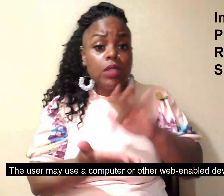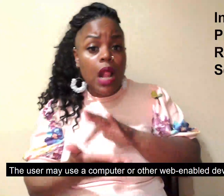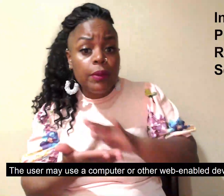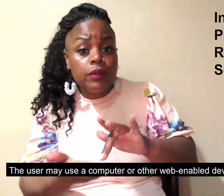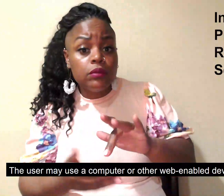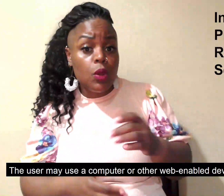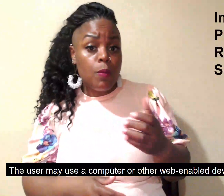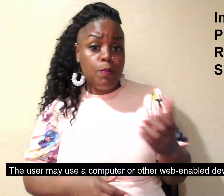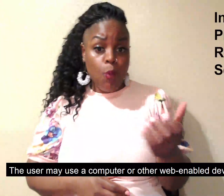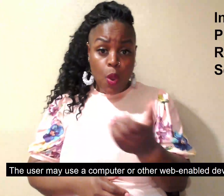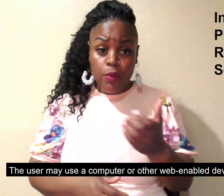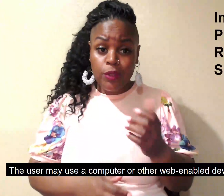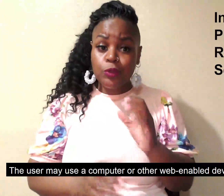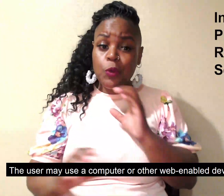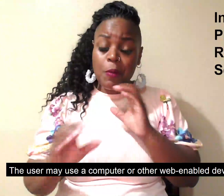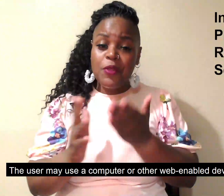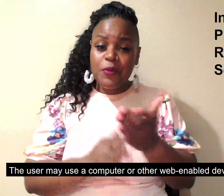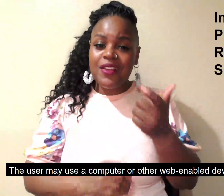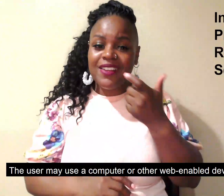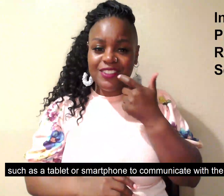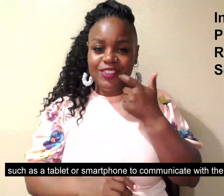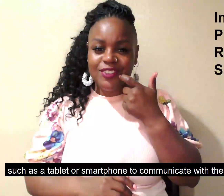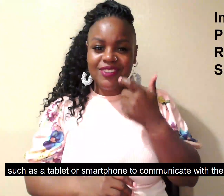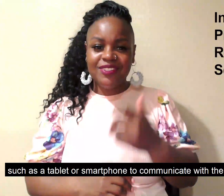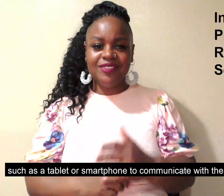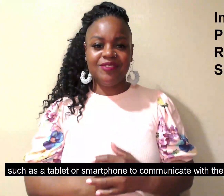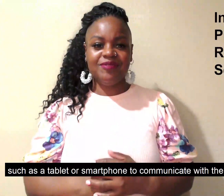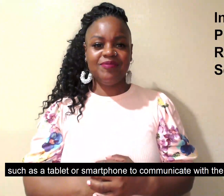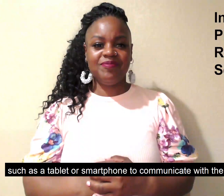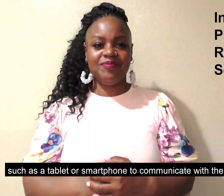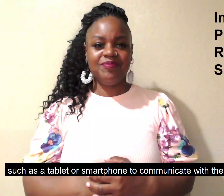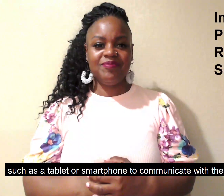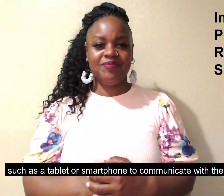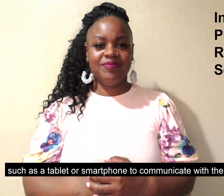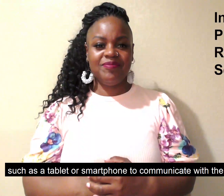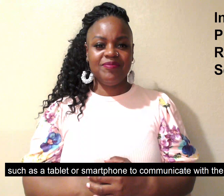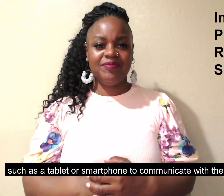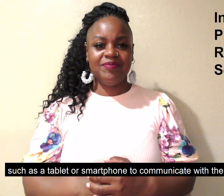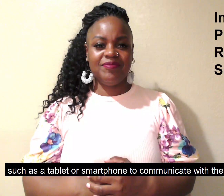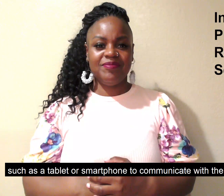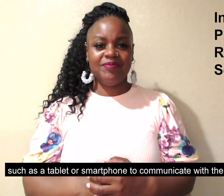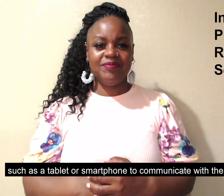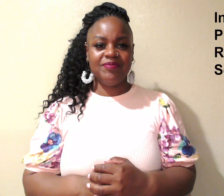use a computer or other web-enabled device such as a tablet or smartphone to communicate with the CA.